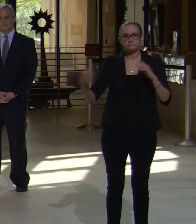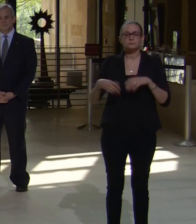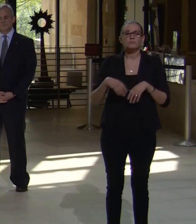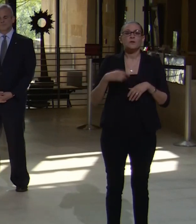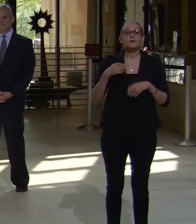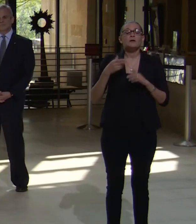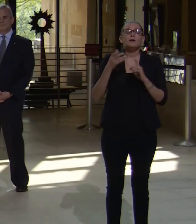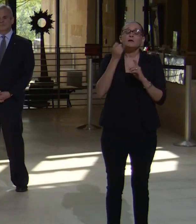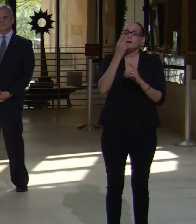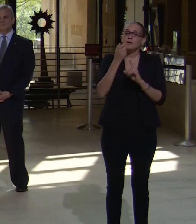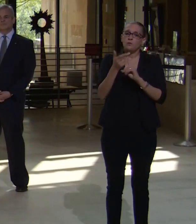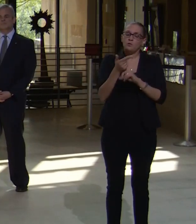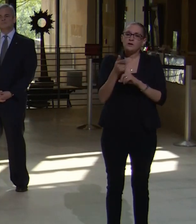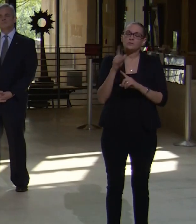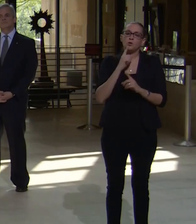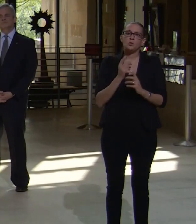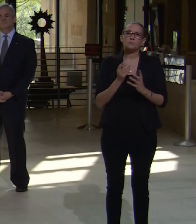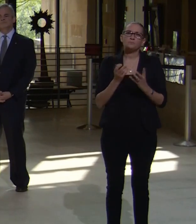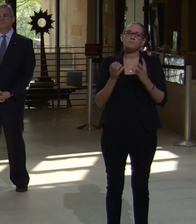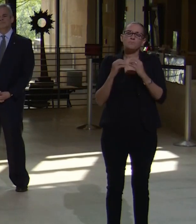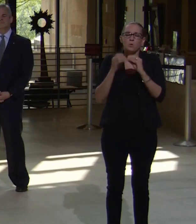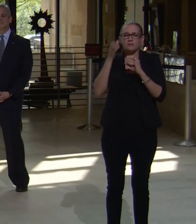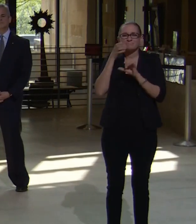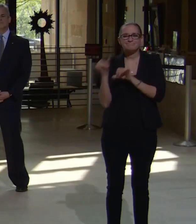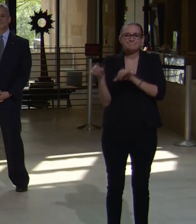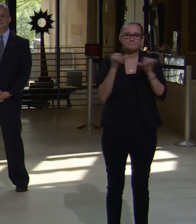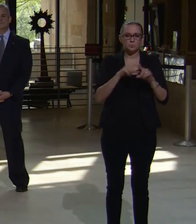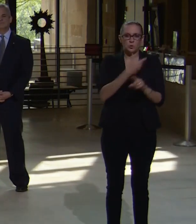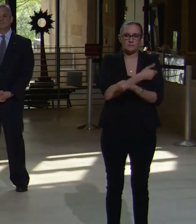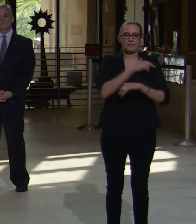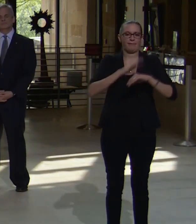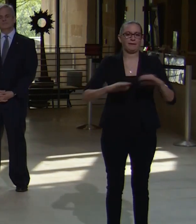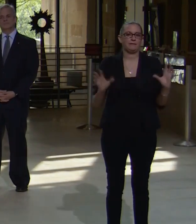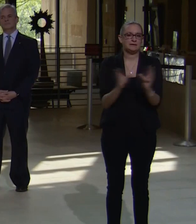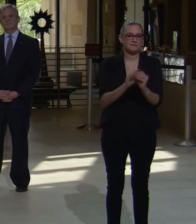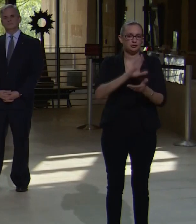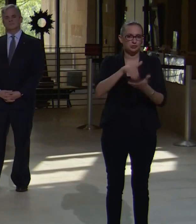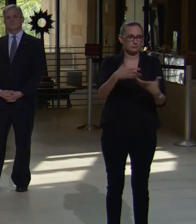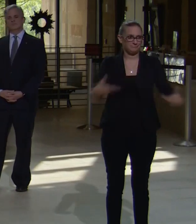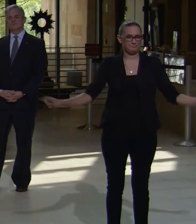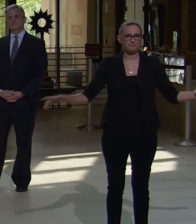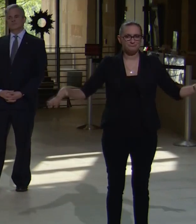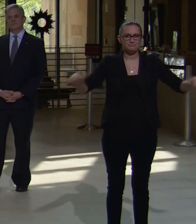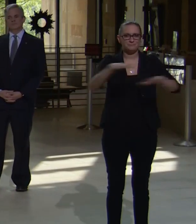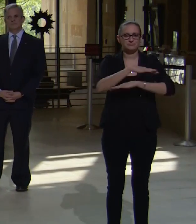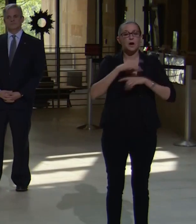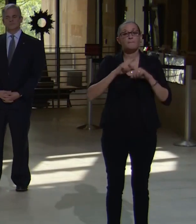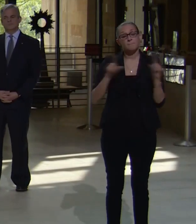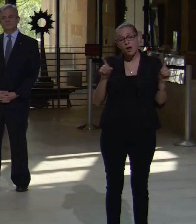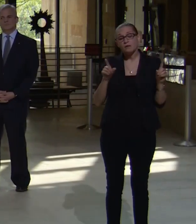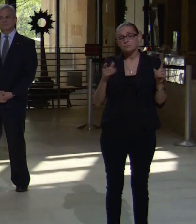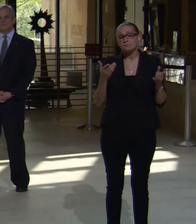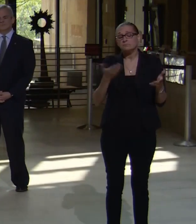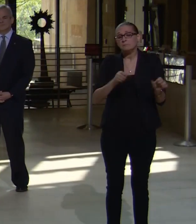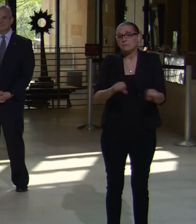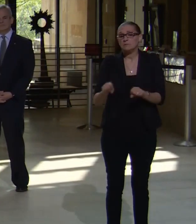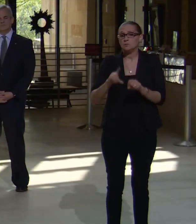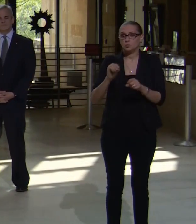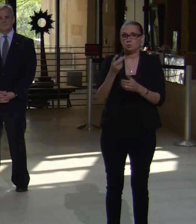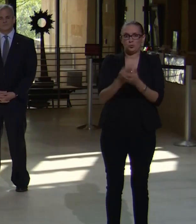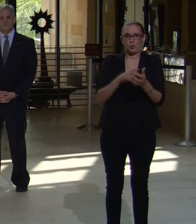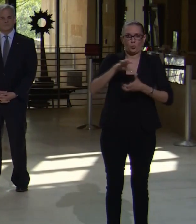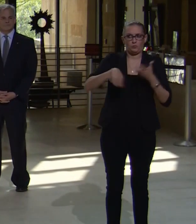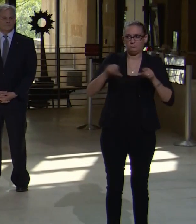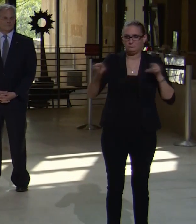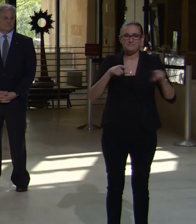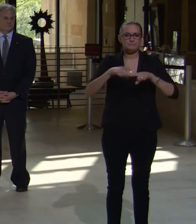Hotels are more similar to hospitals than convention centers are. But we may have options to do some of both,